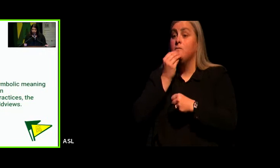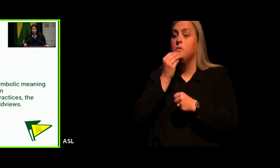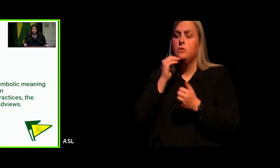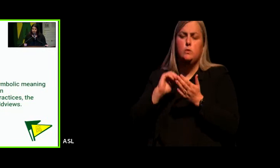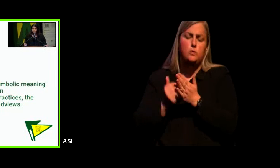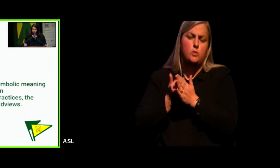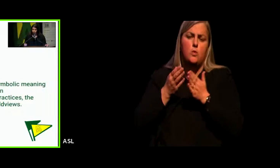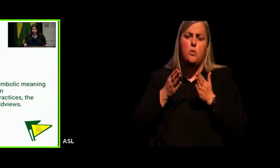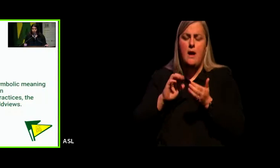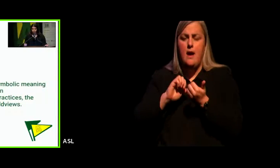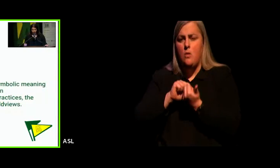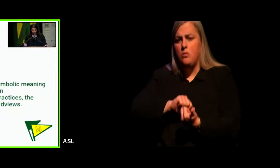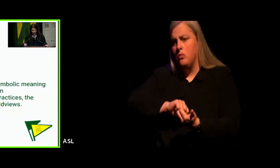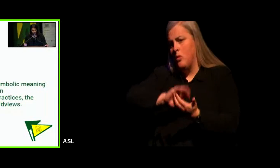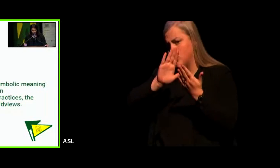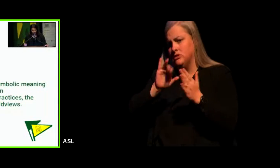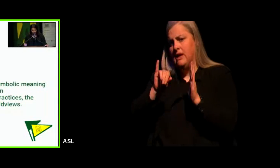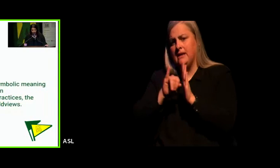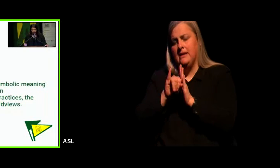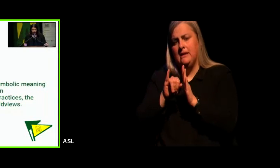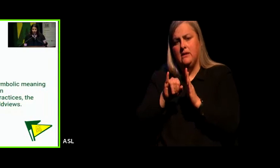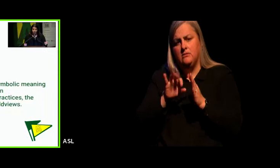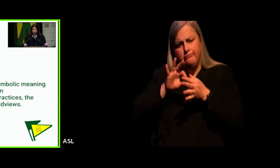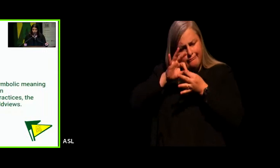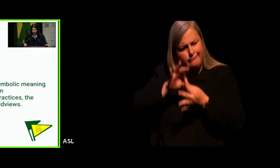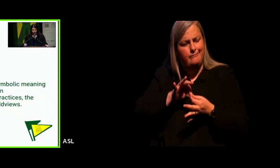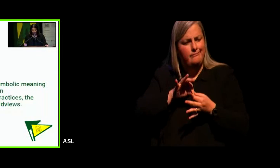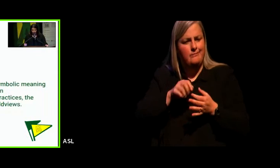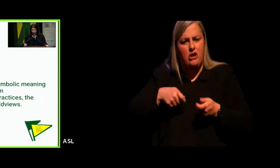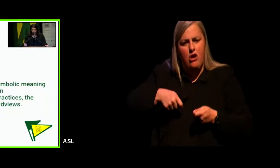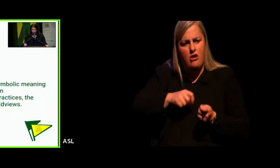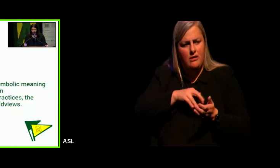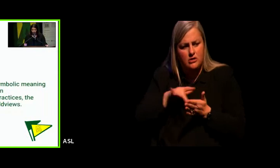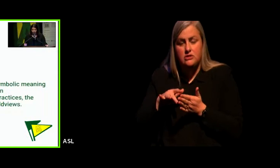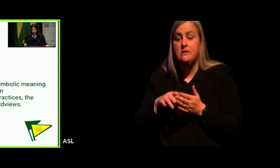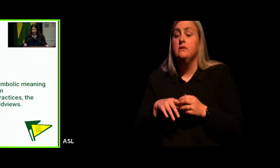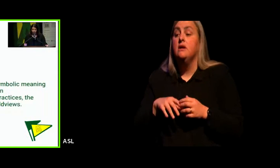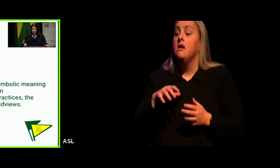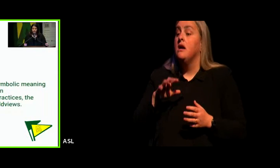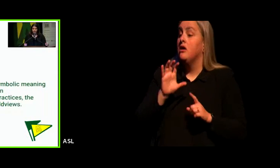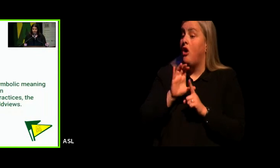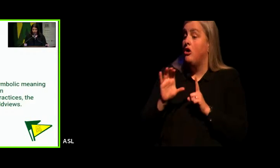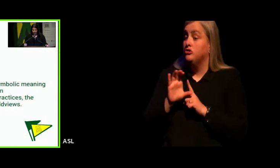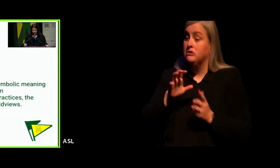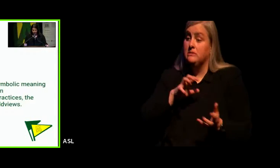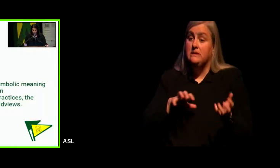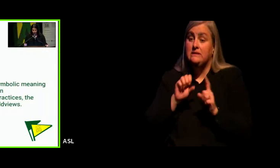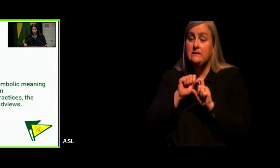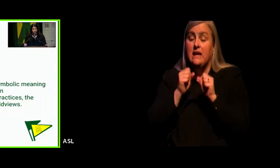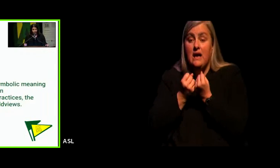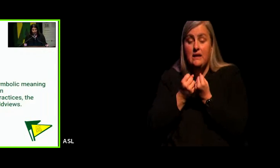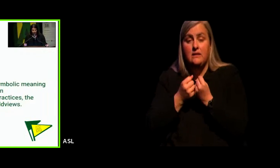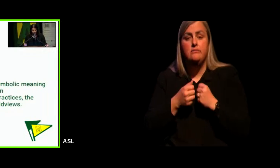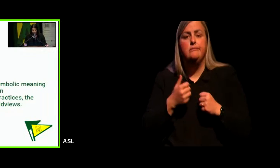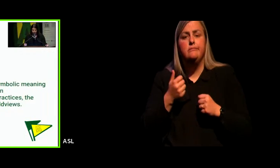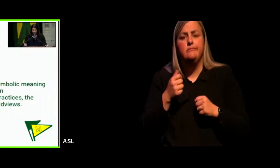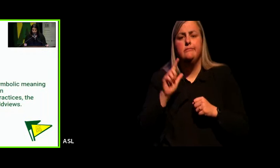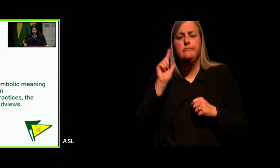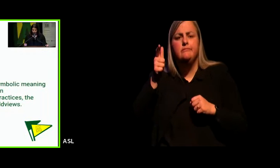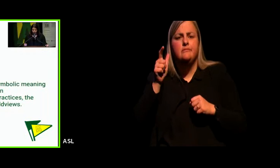Métis identity in archaeology. Additionally, in culturally mixed societies, such as late 19th century Western